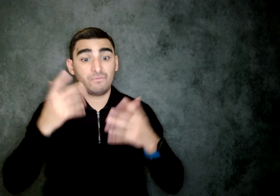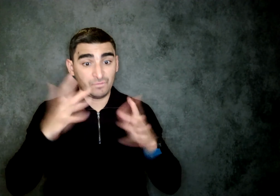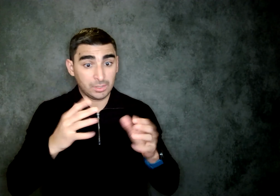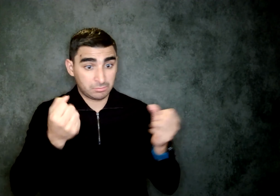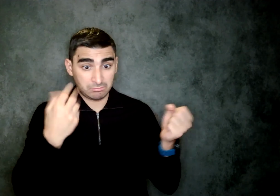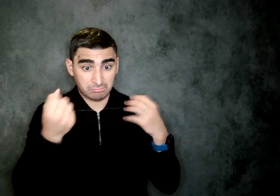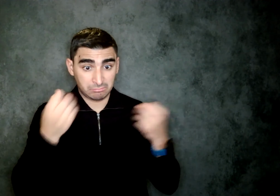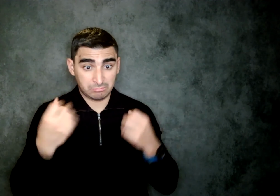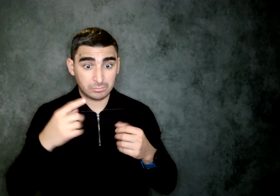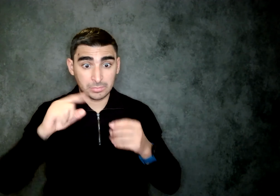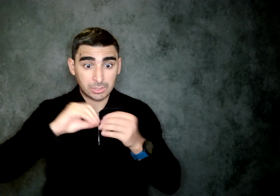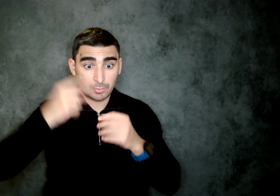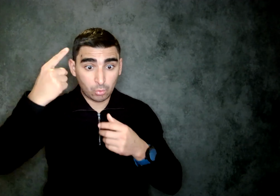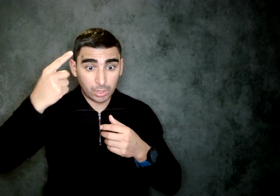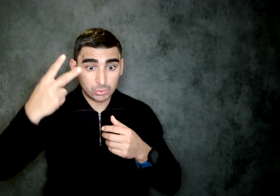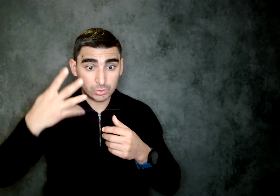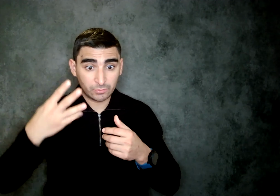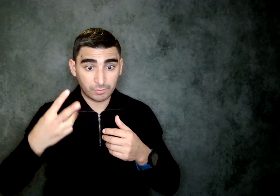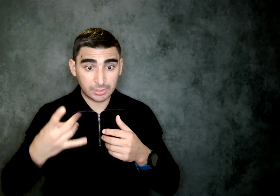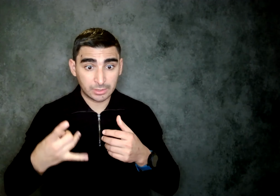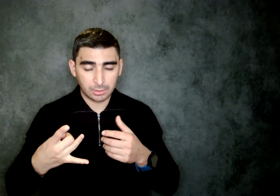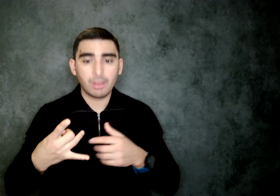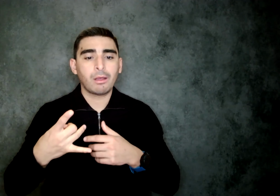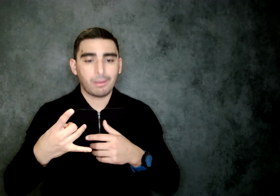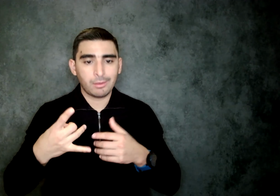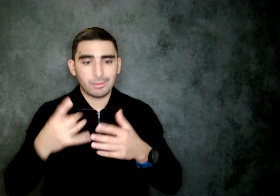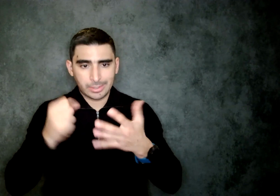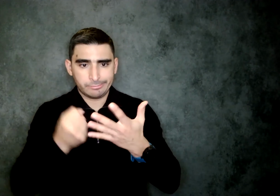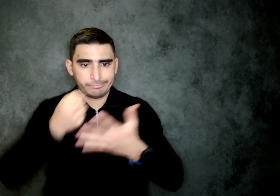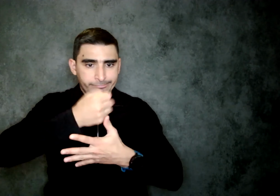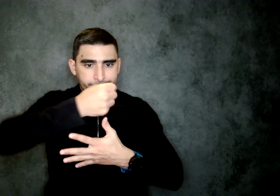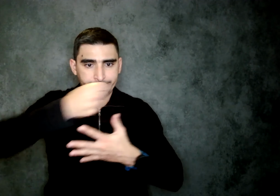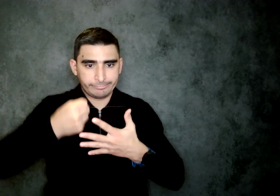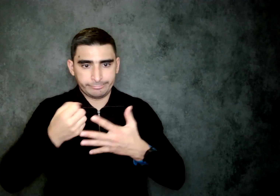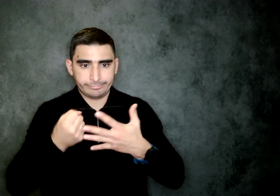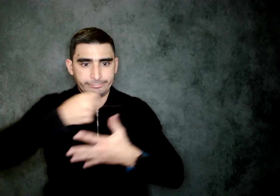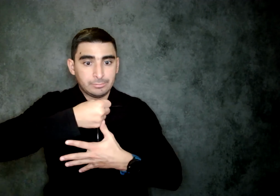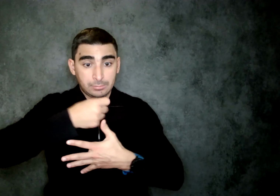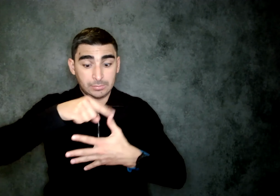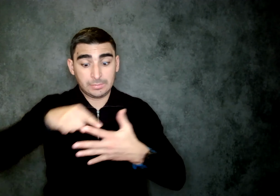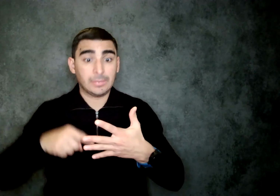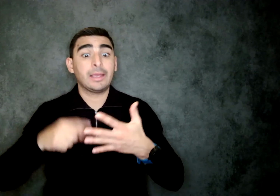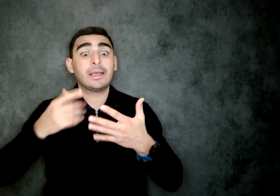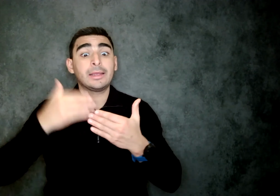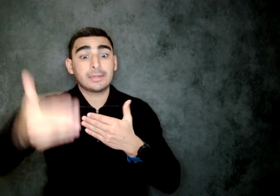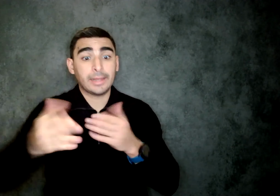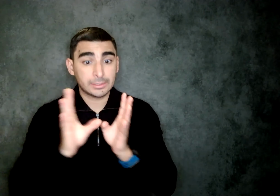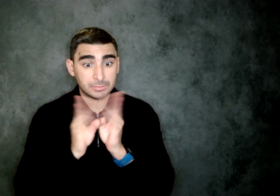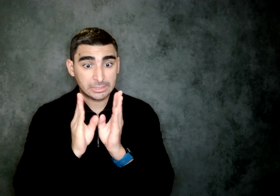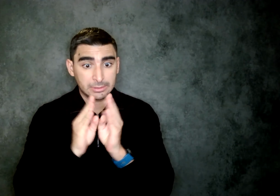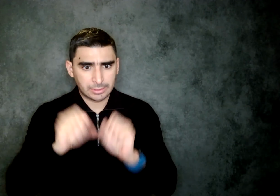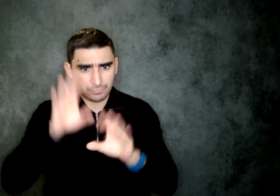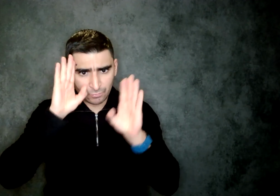be really, really prepared on the next meeting to talk about more specific projects and